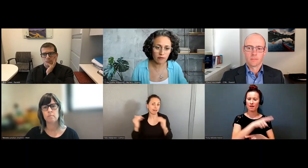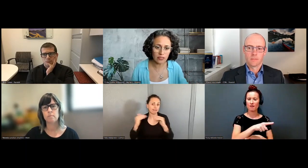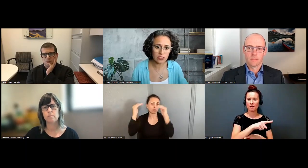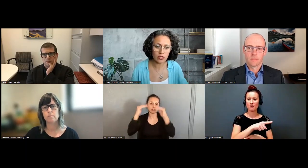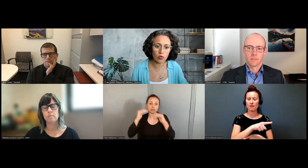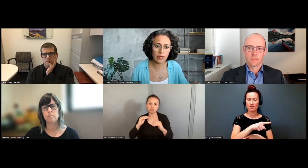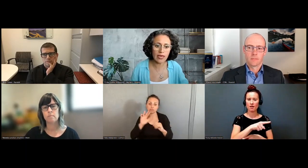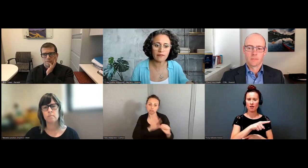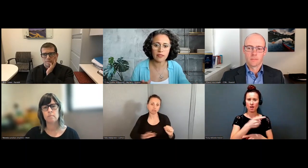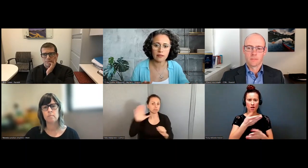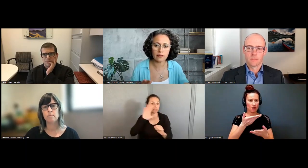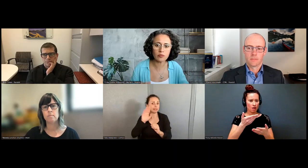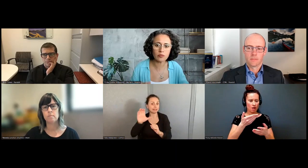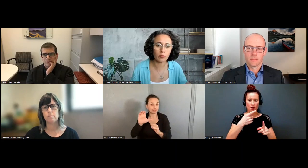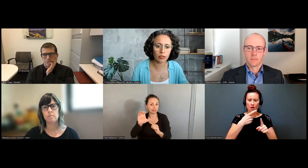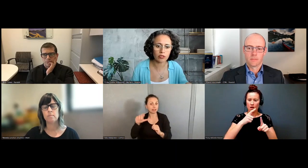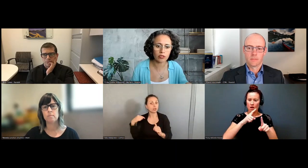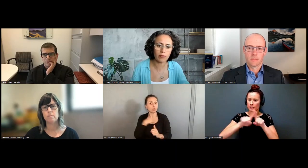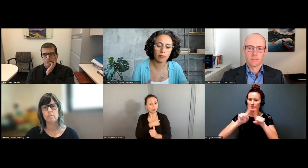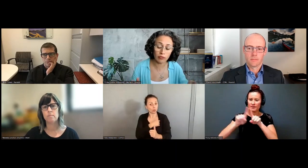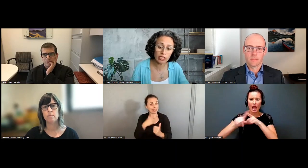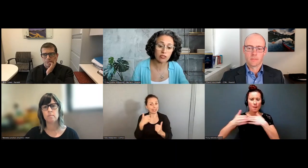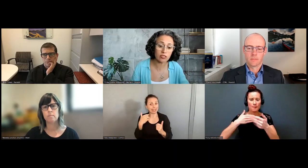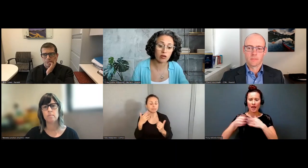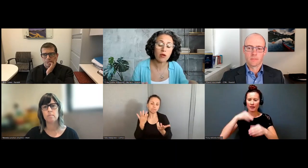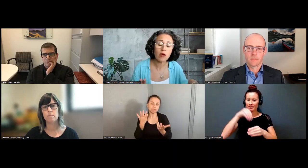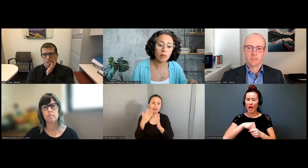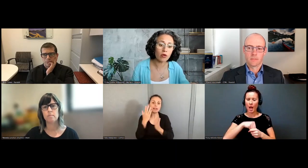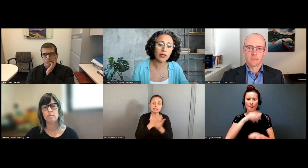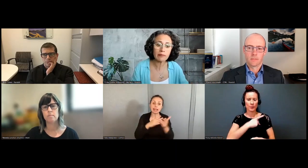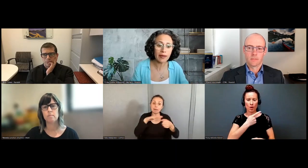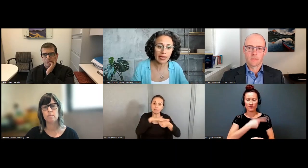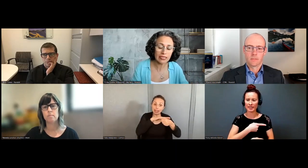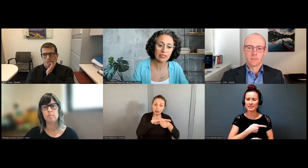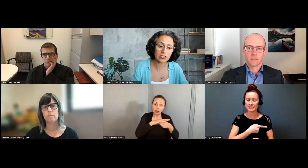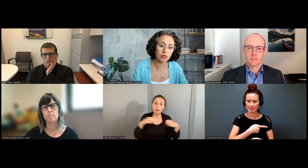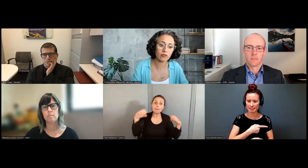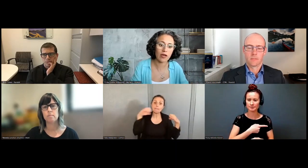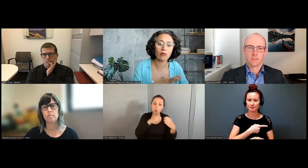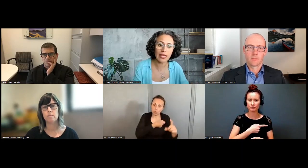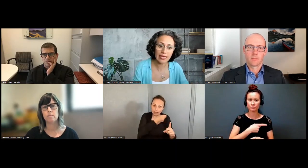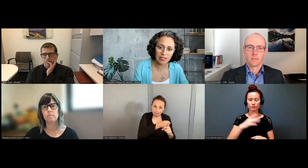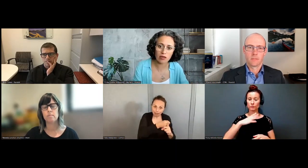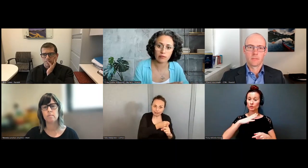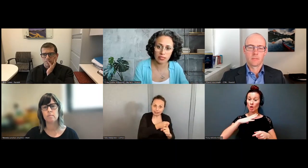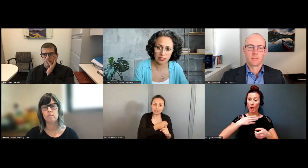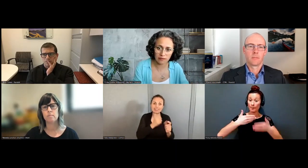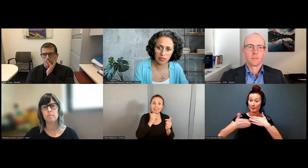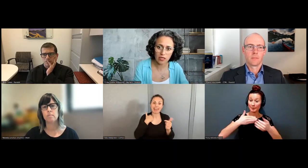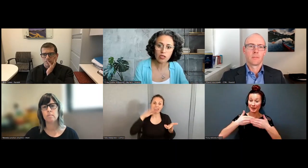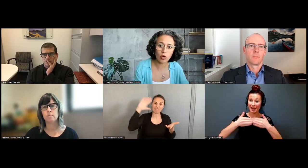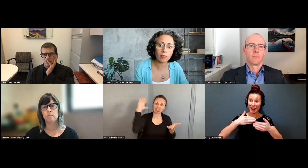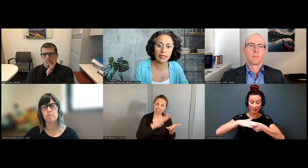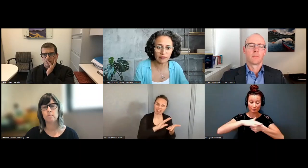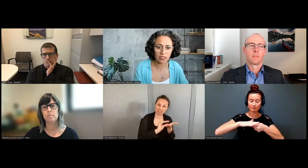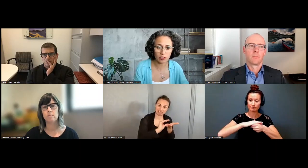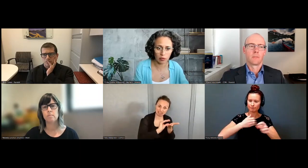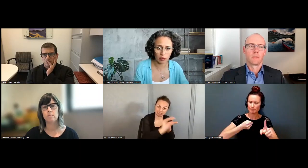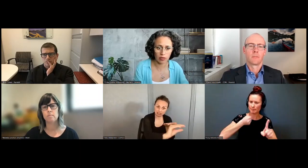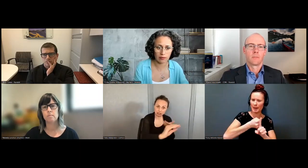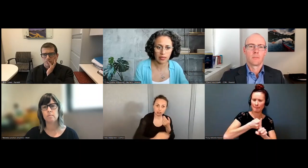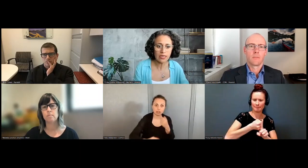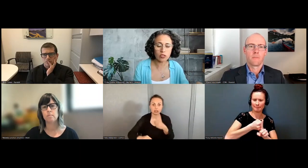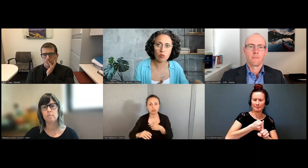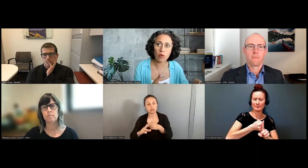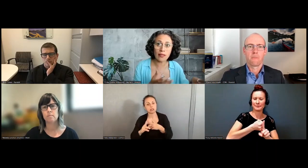across the province. So we have this proportion. Some regions are more impacted in terms of how less they are receiving to uplift